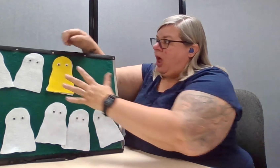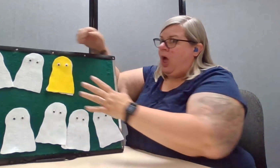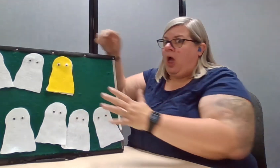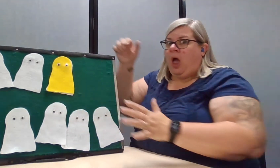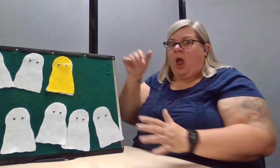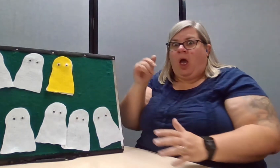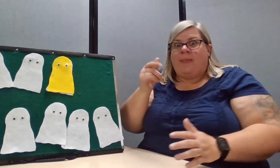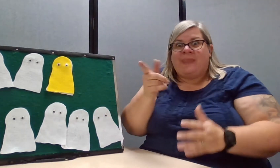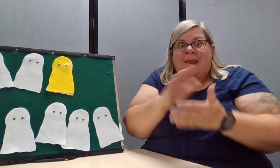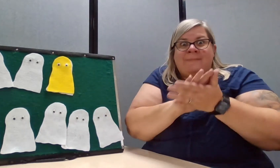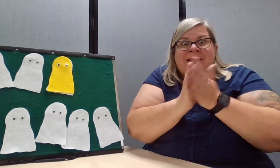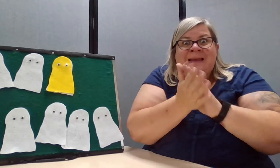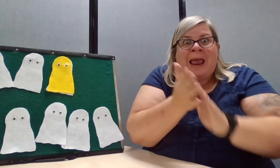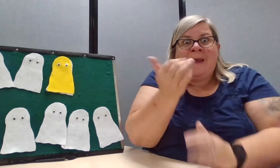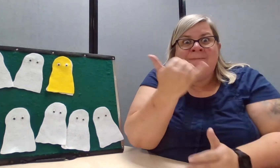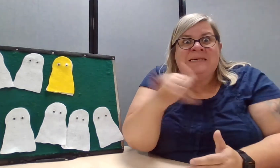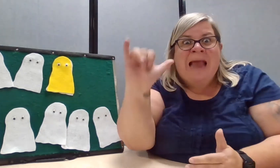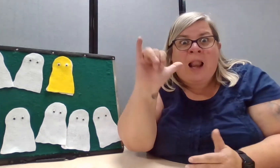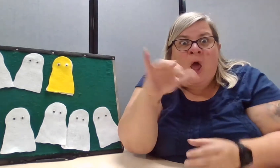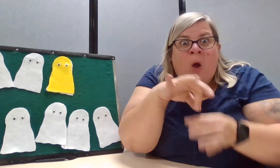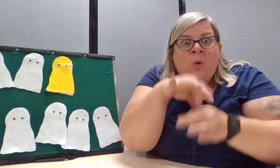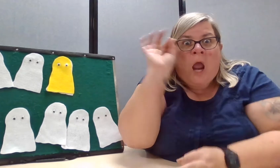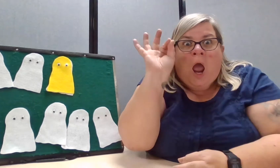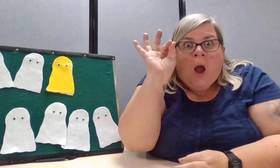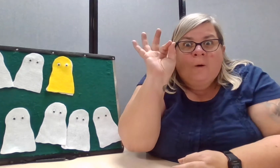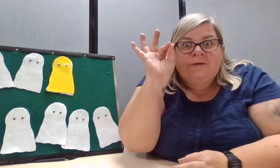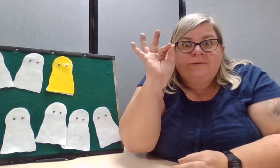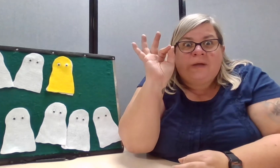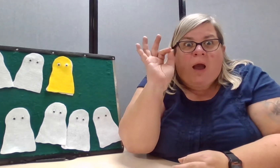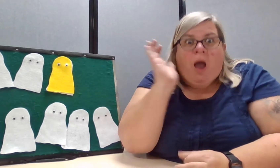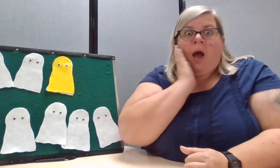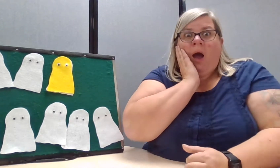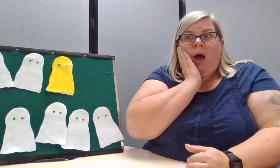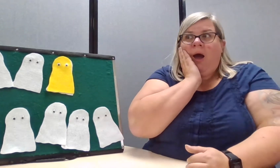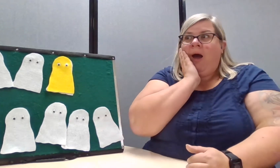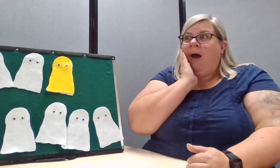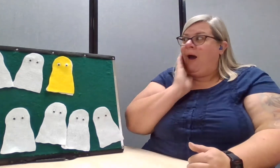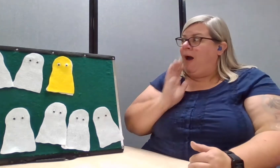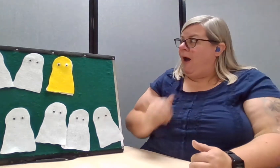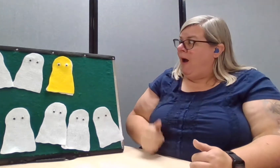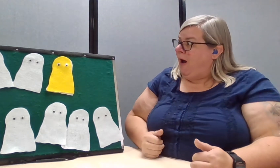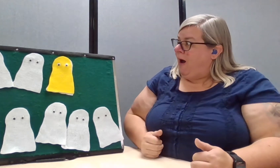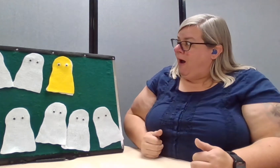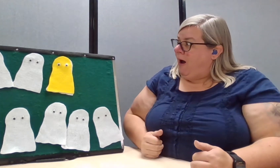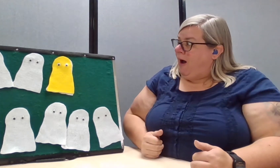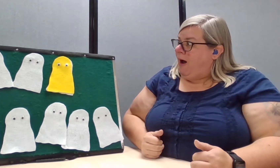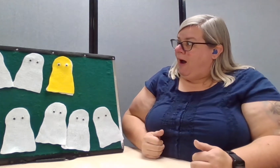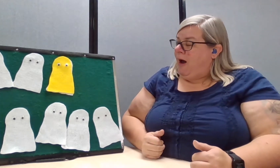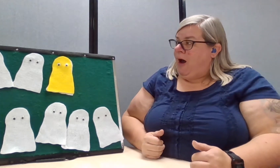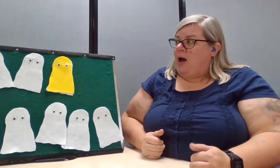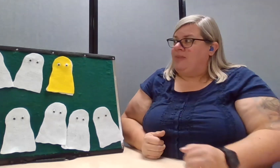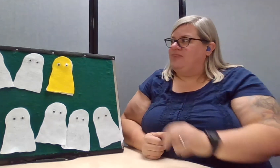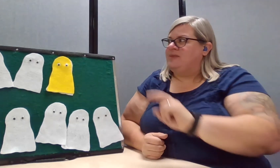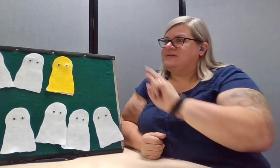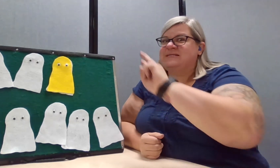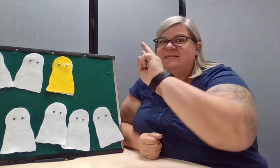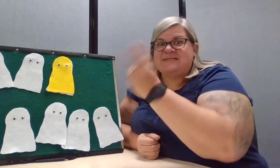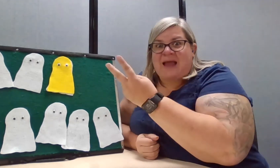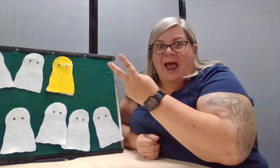he became yellow. He was a yellow ghost now. Oh my